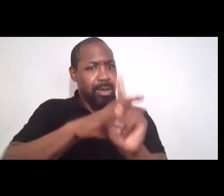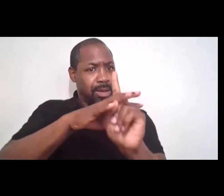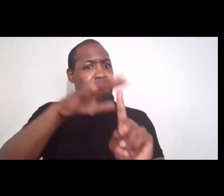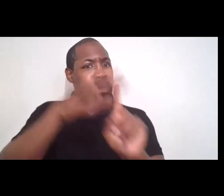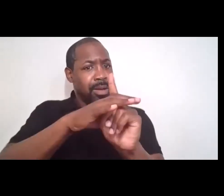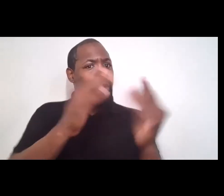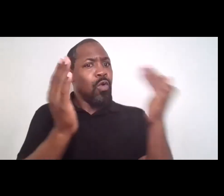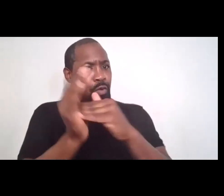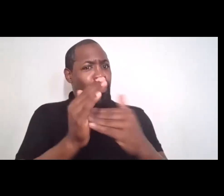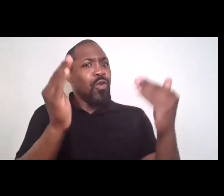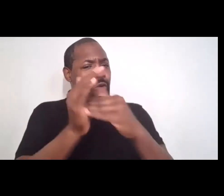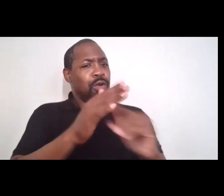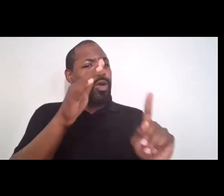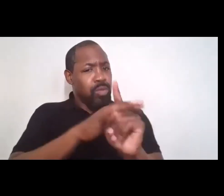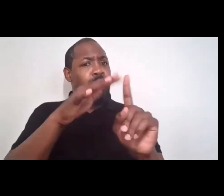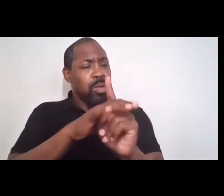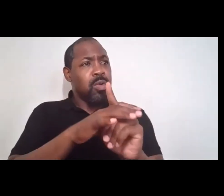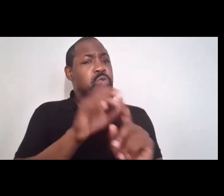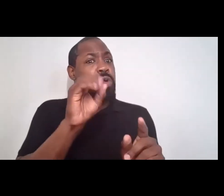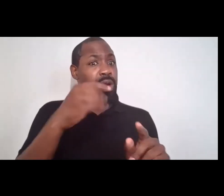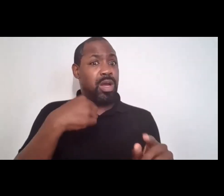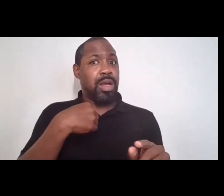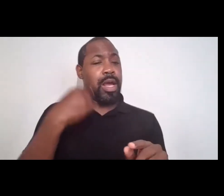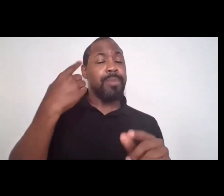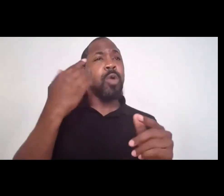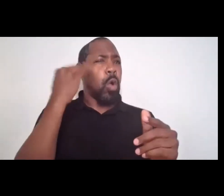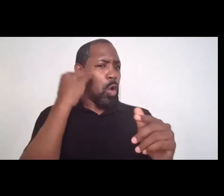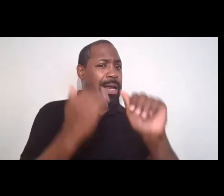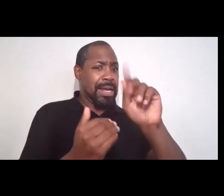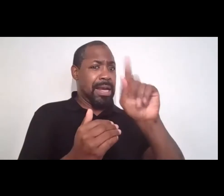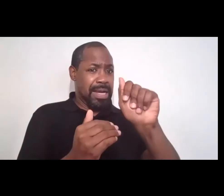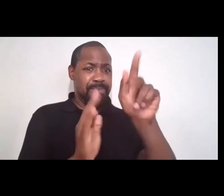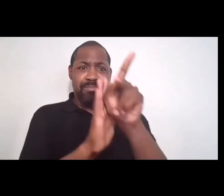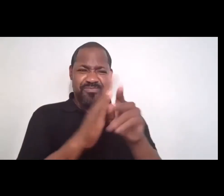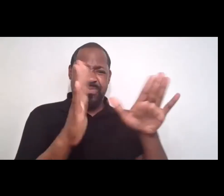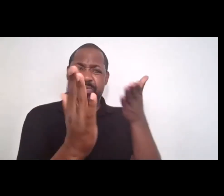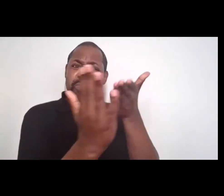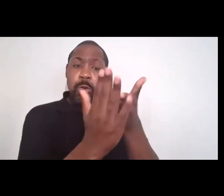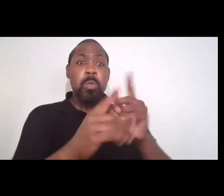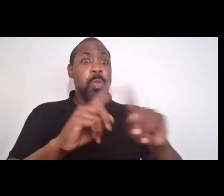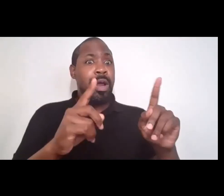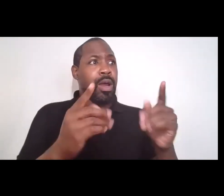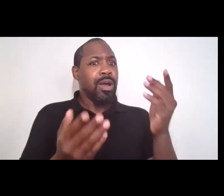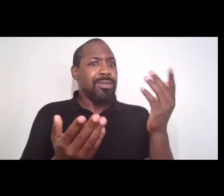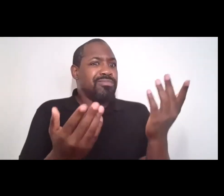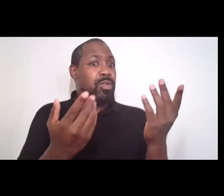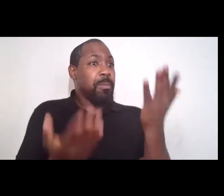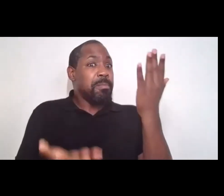interrogation. And plus, we were seeing this again and again and again. And so I know that the ADA policy and ADA